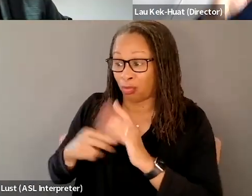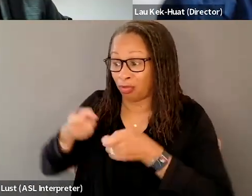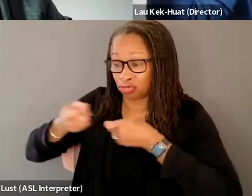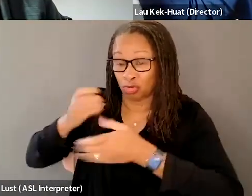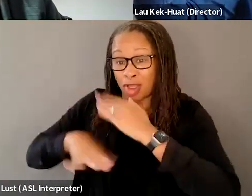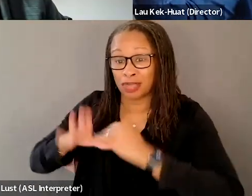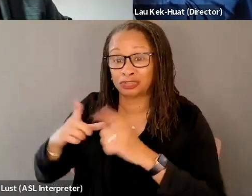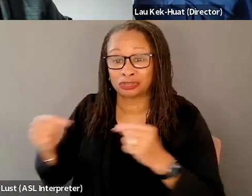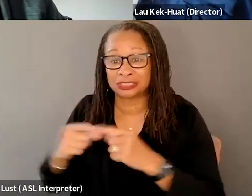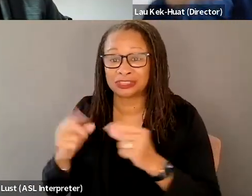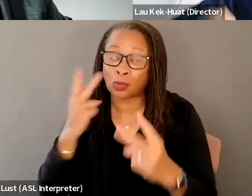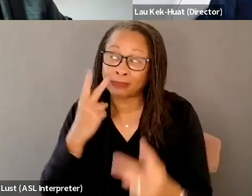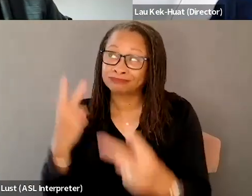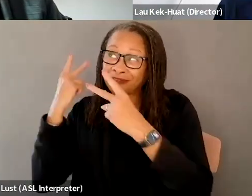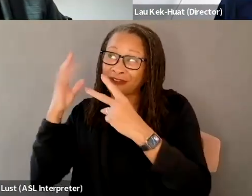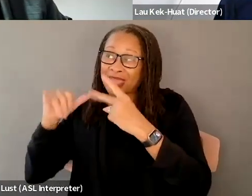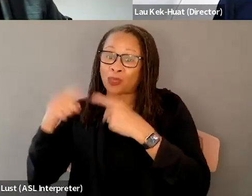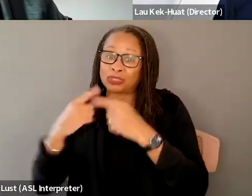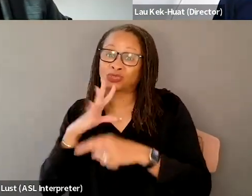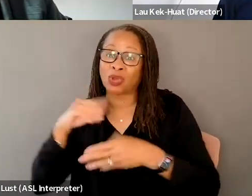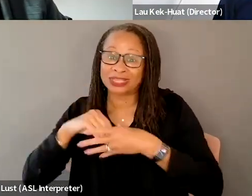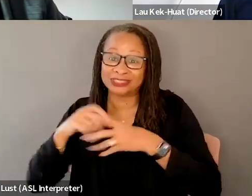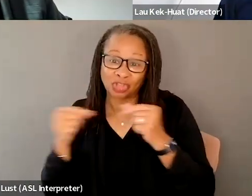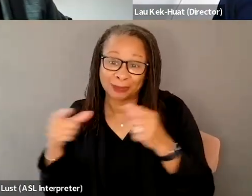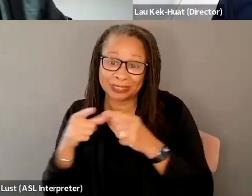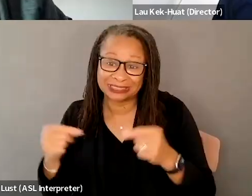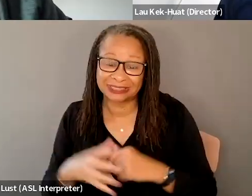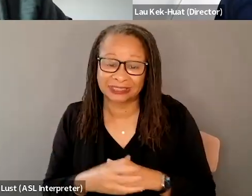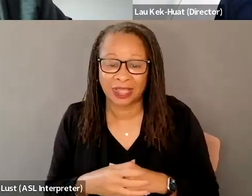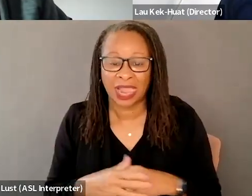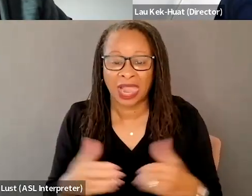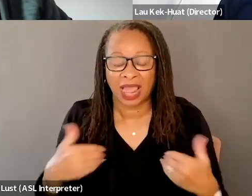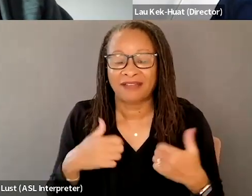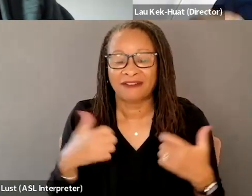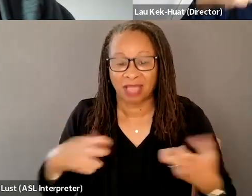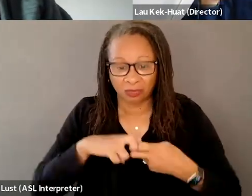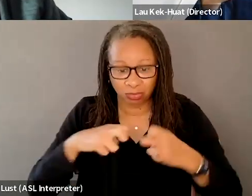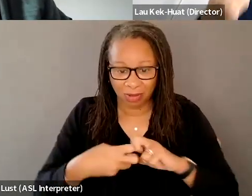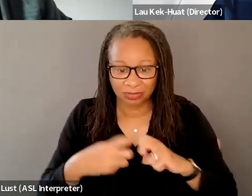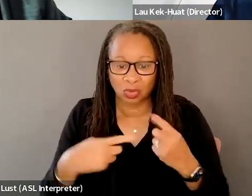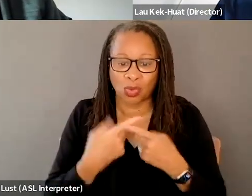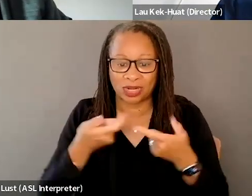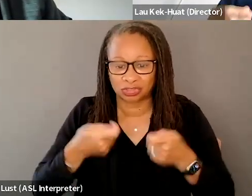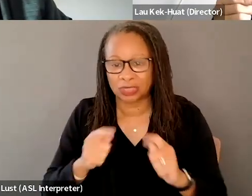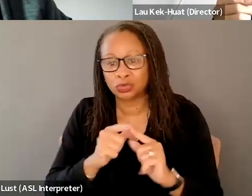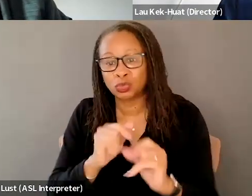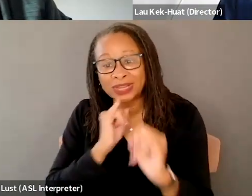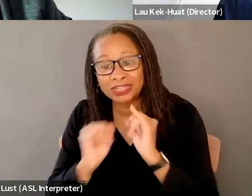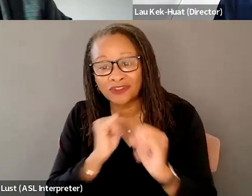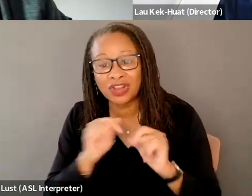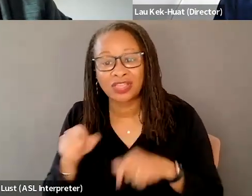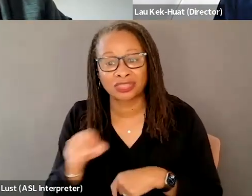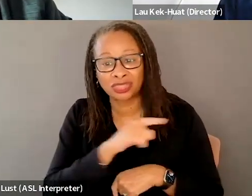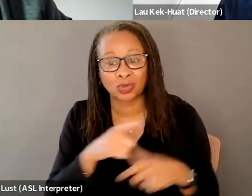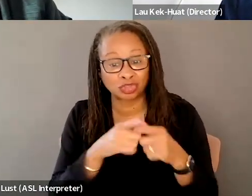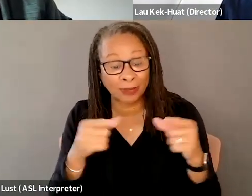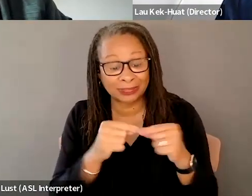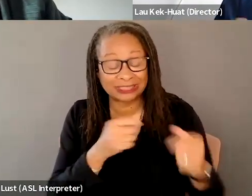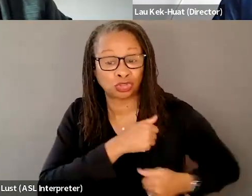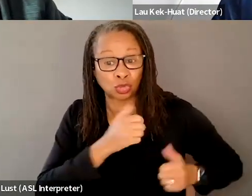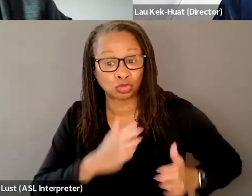this nostalgia to the Japan ruling. So I have a lot of trouble when I try to interview those Japanese